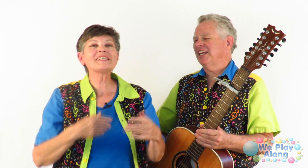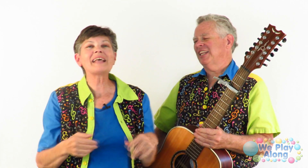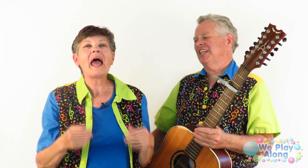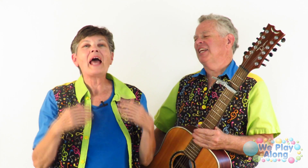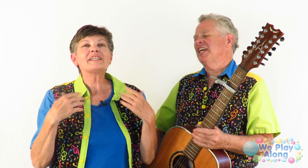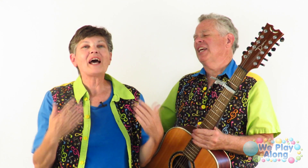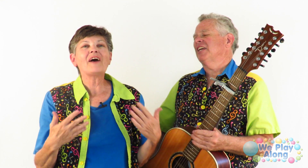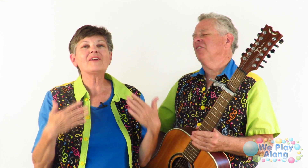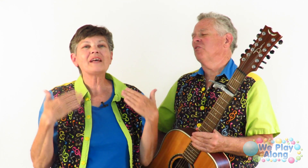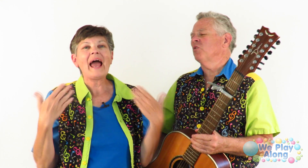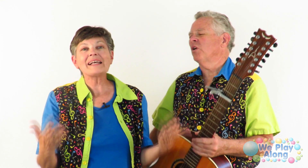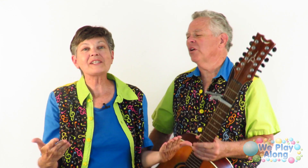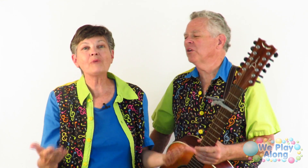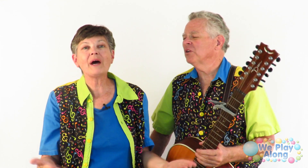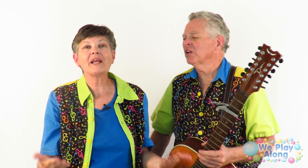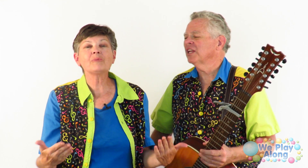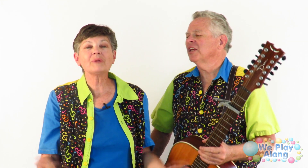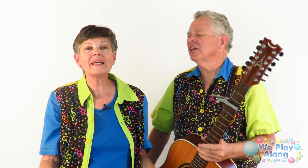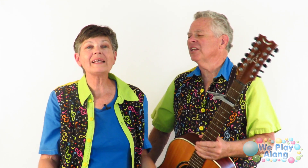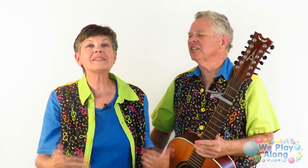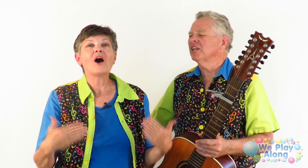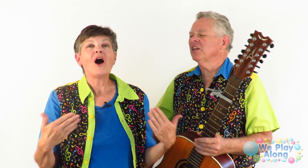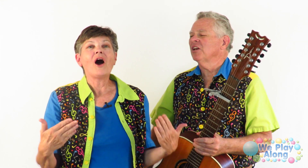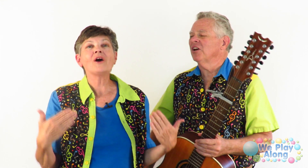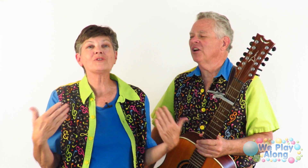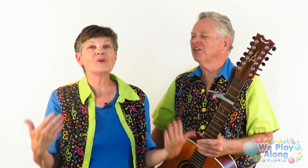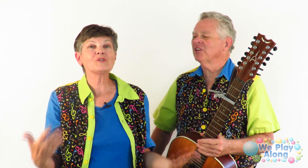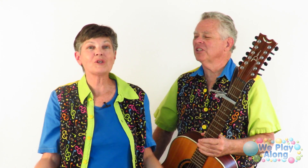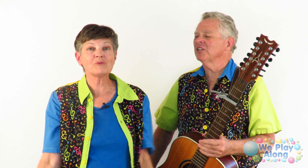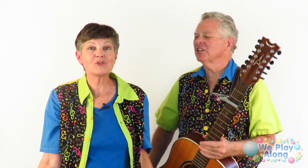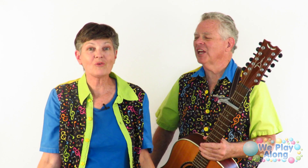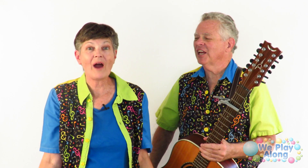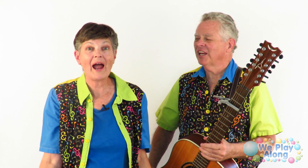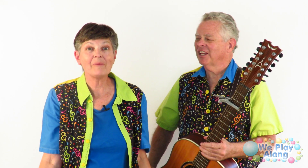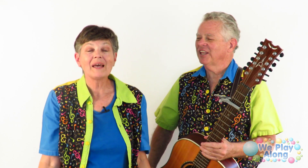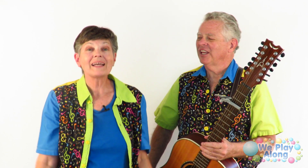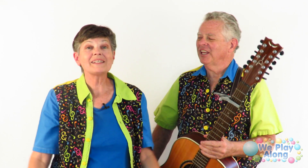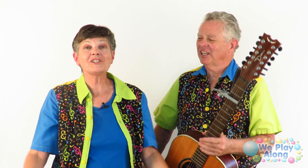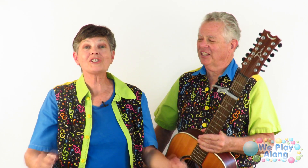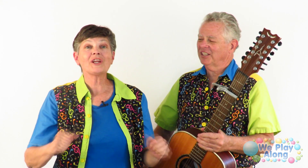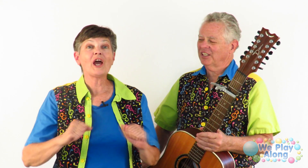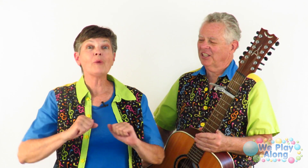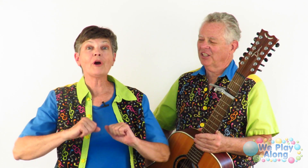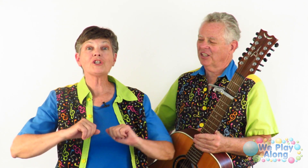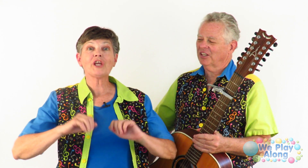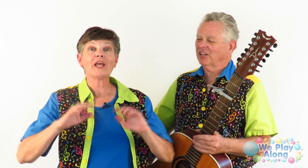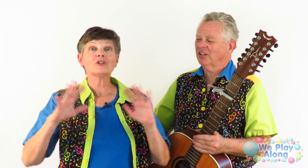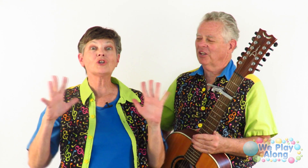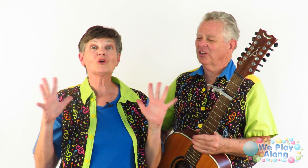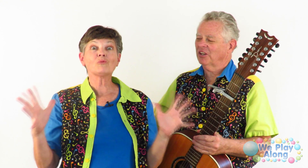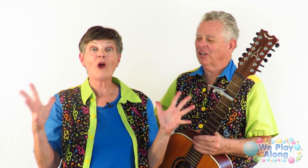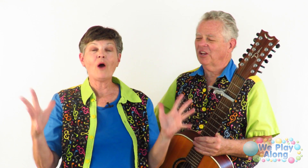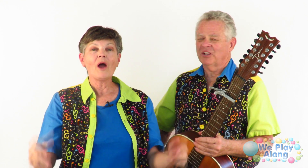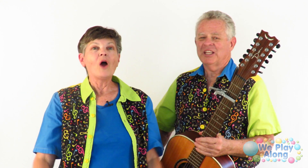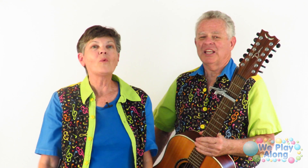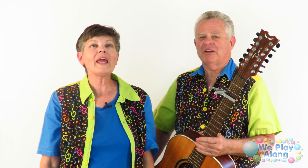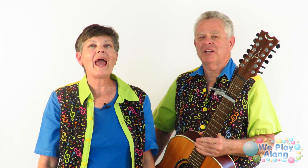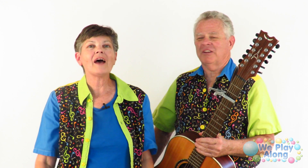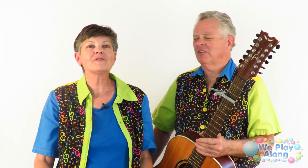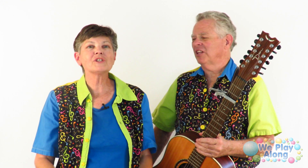just ask somebody to please also subscribe, because it's just going to help our channel to grow. We have